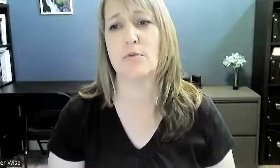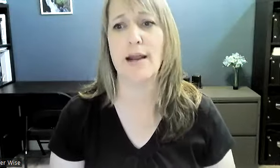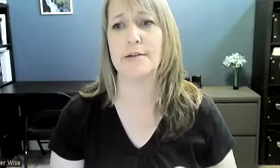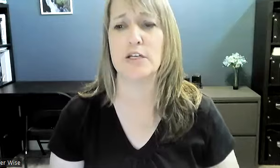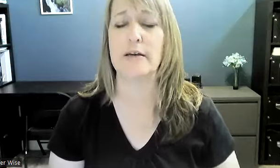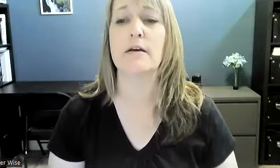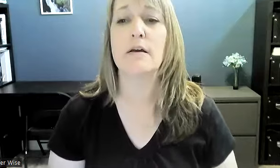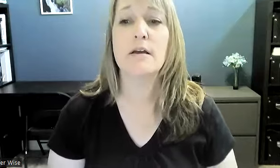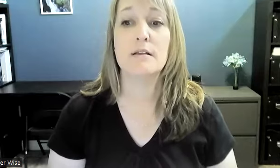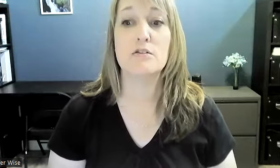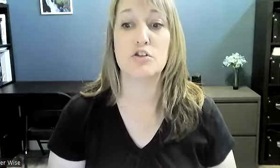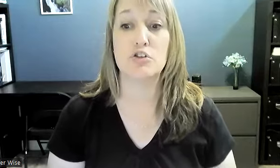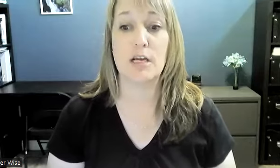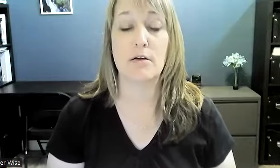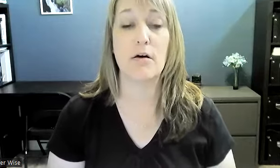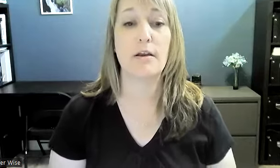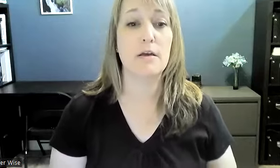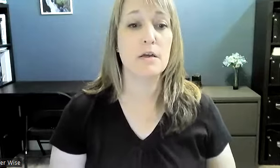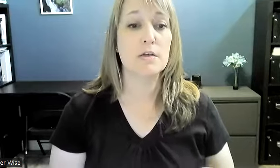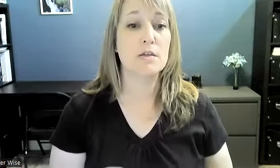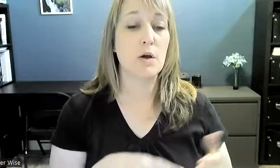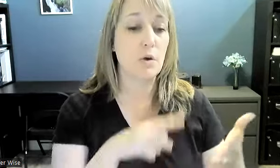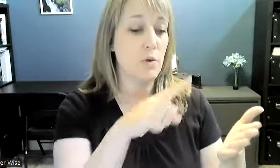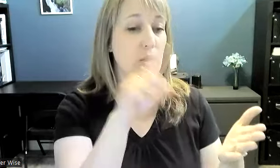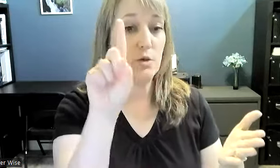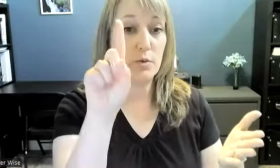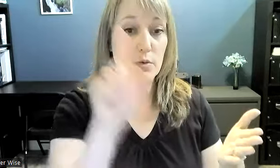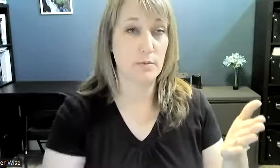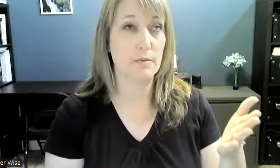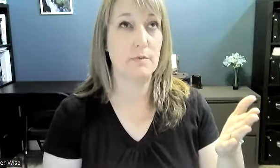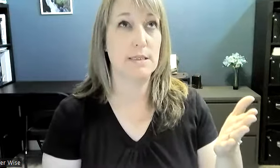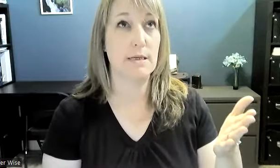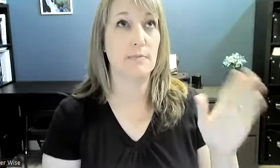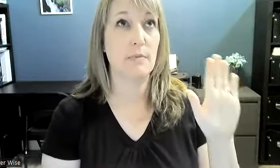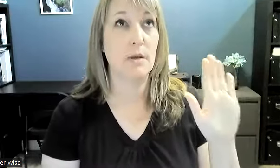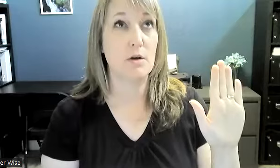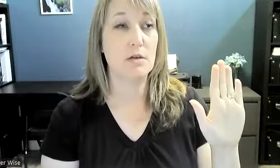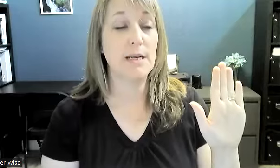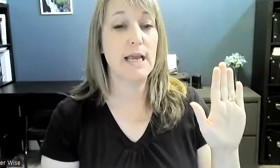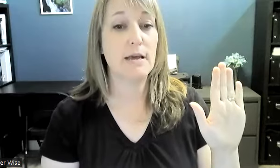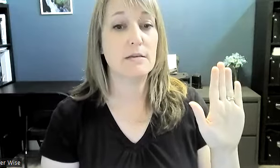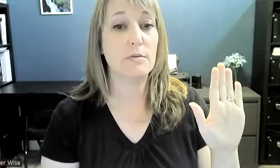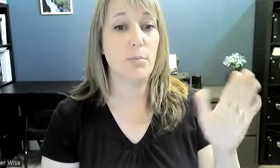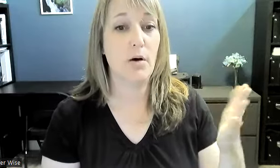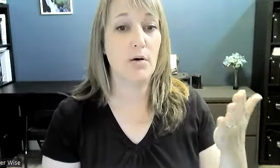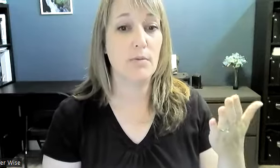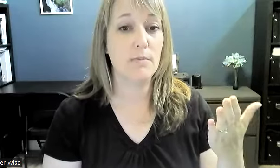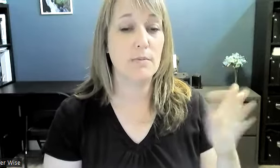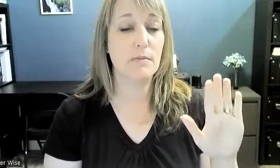write a check. This is to check on. So you, let's see, non-dominant hand, palm,